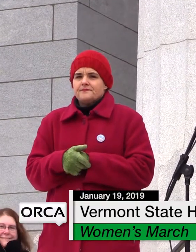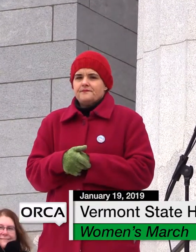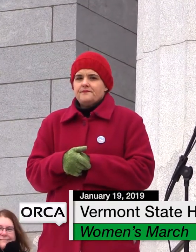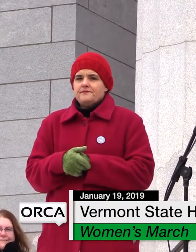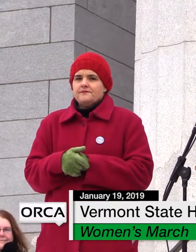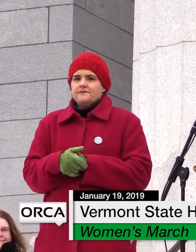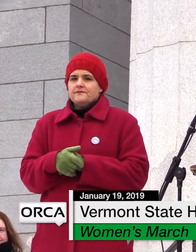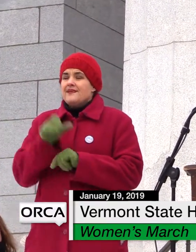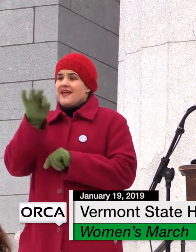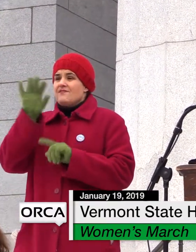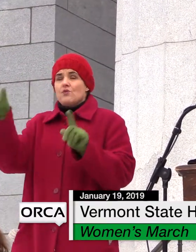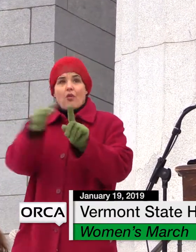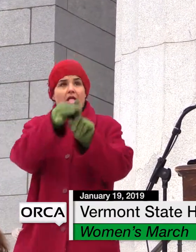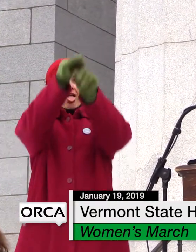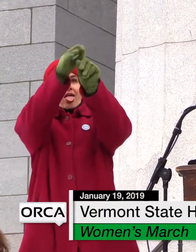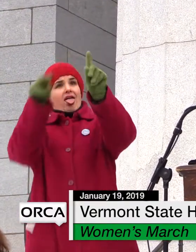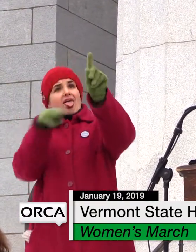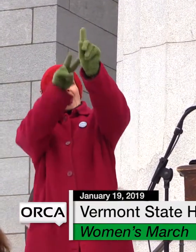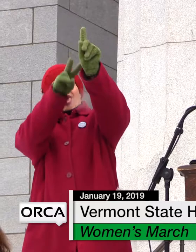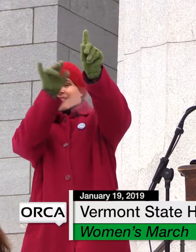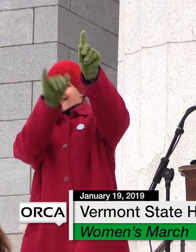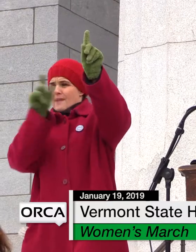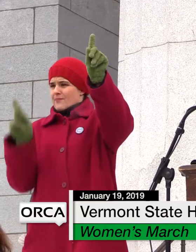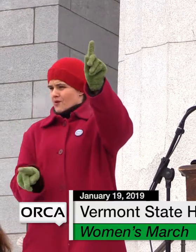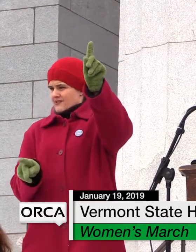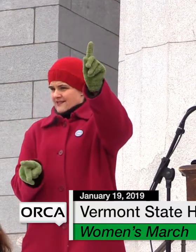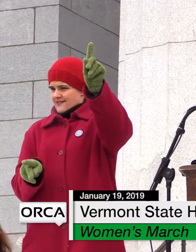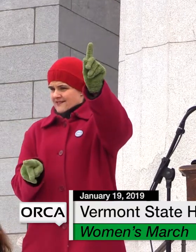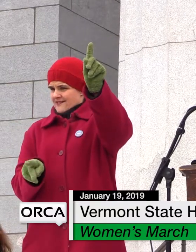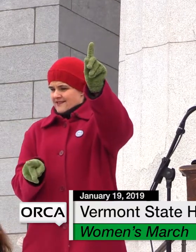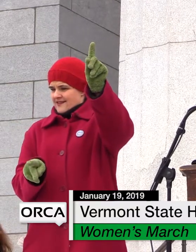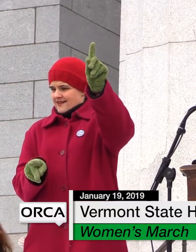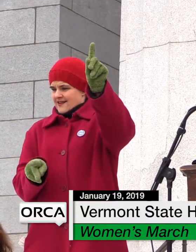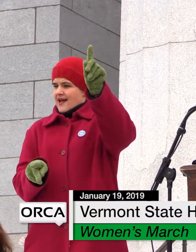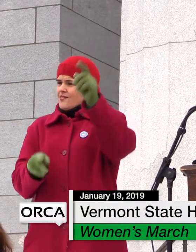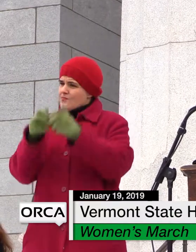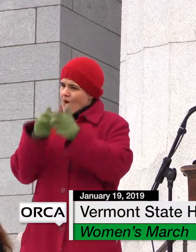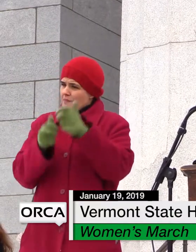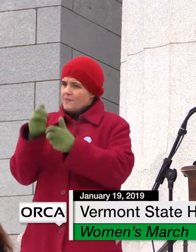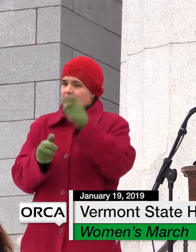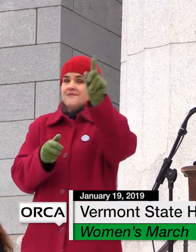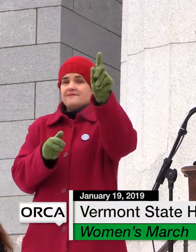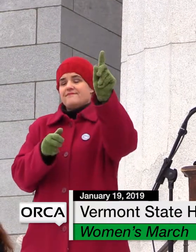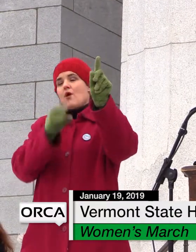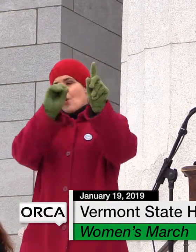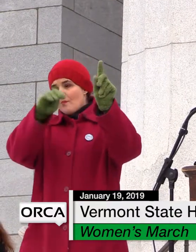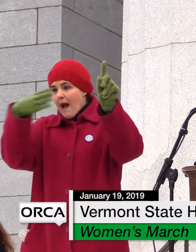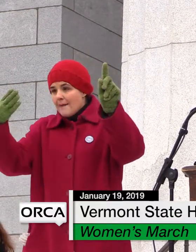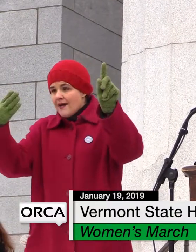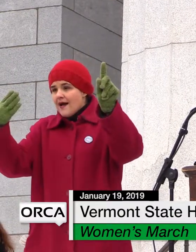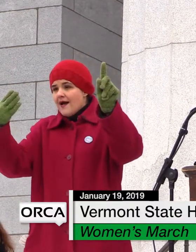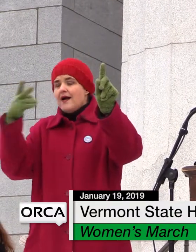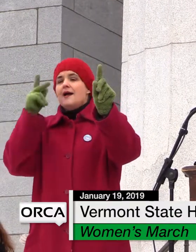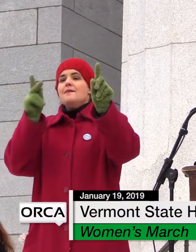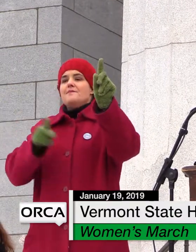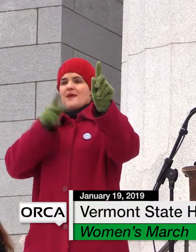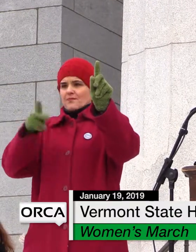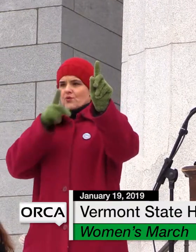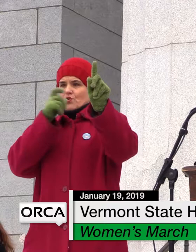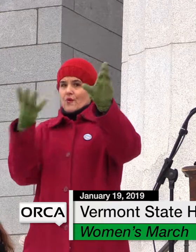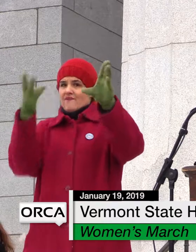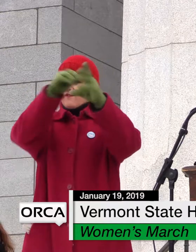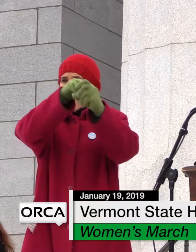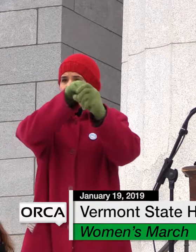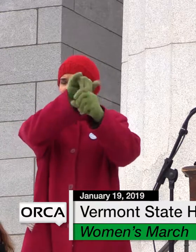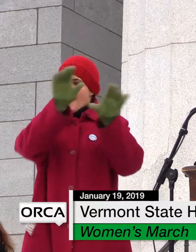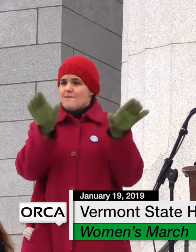says, quote, "The problem was that people from the Obama campaign who associated themselves with that movement